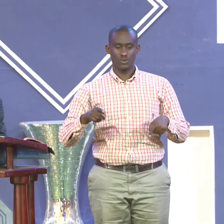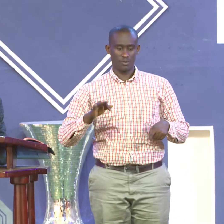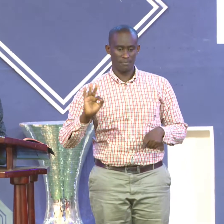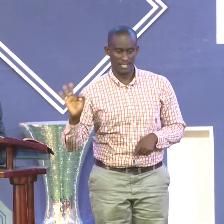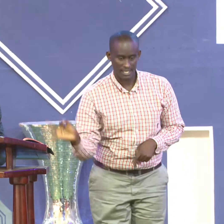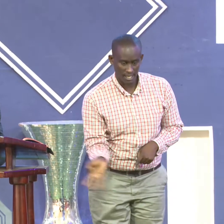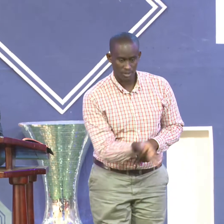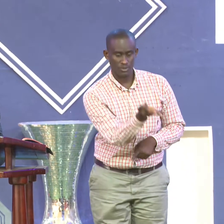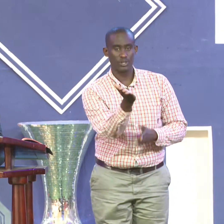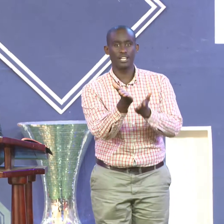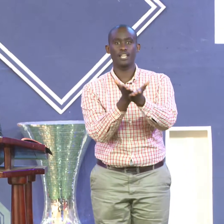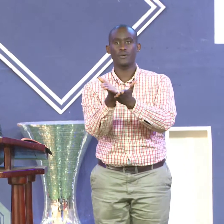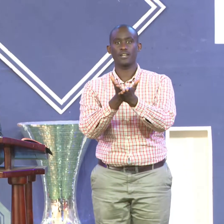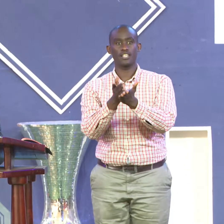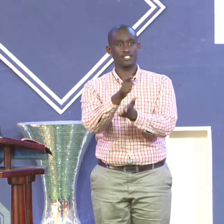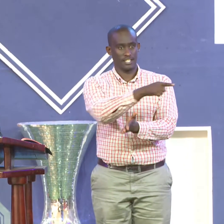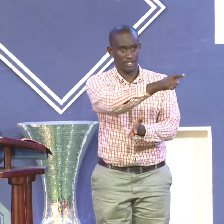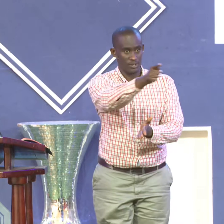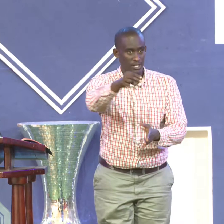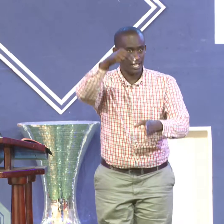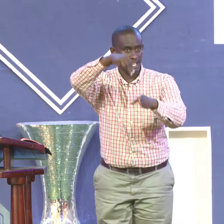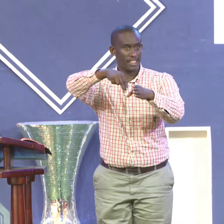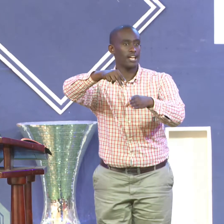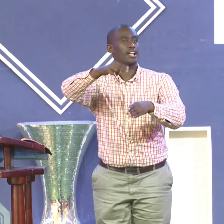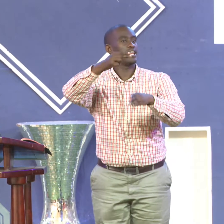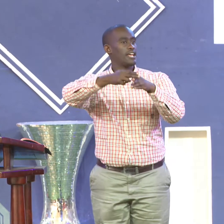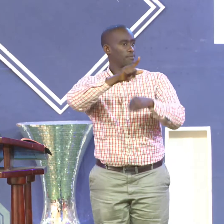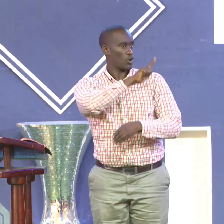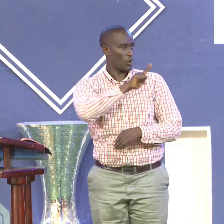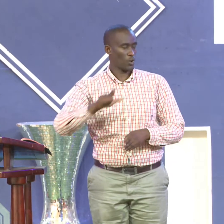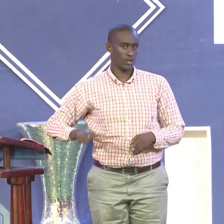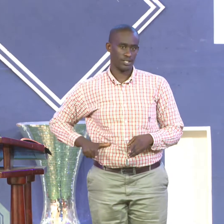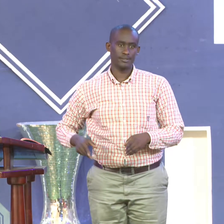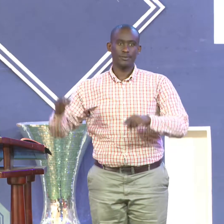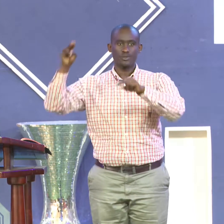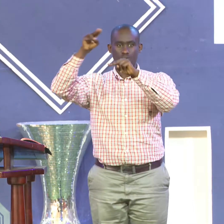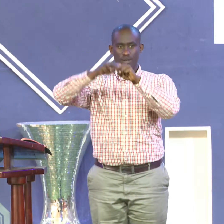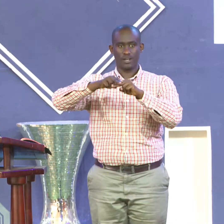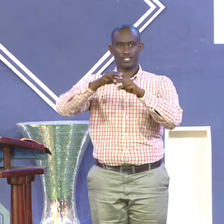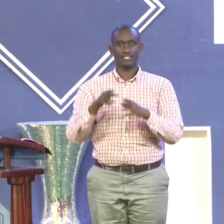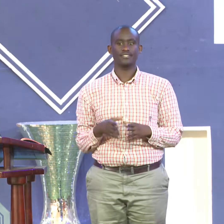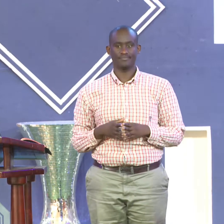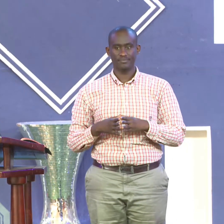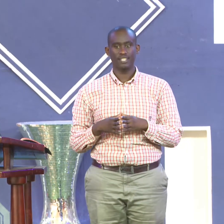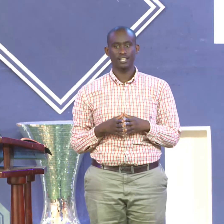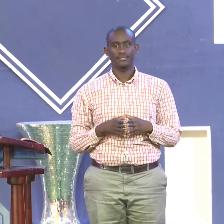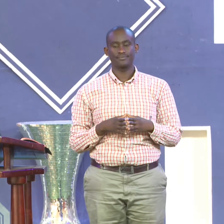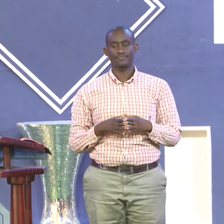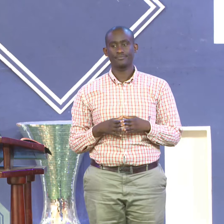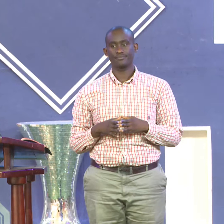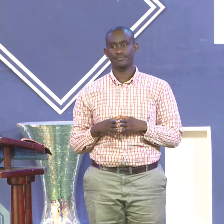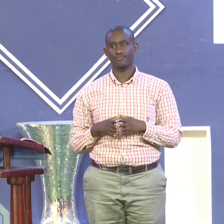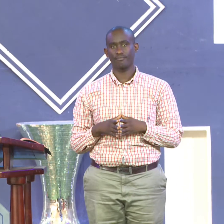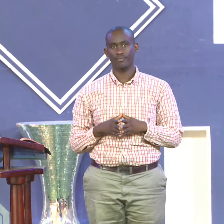jemuli mulinya lya Mukama. We are going to minister to you in the name of the Lord Jesus. Kansabo tuleku. Let us sit.